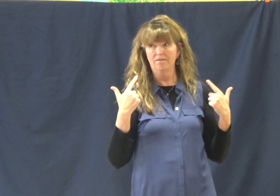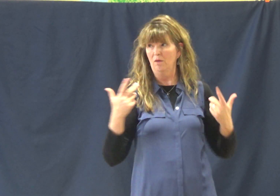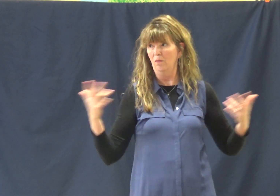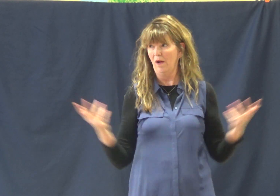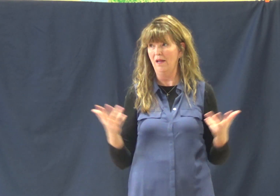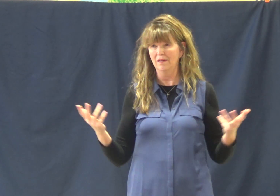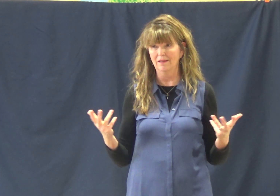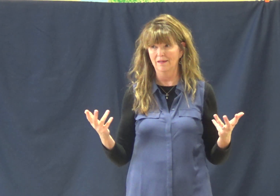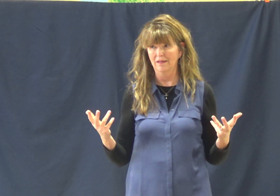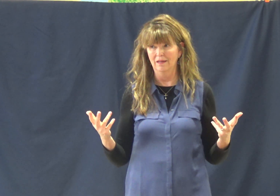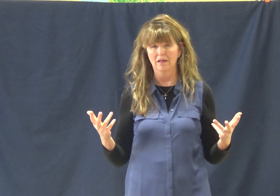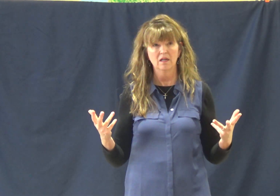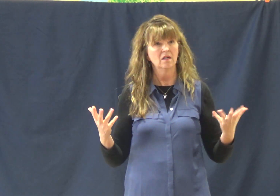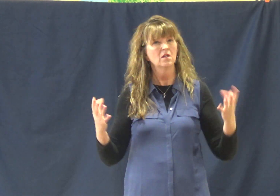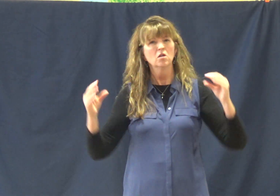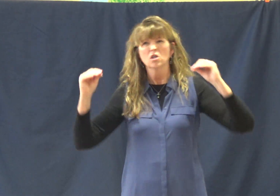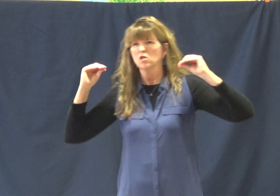for his life